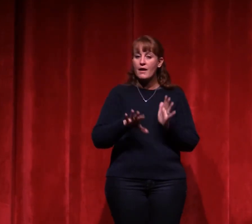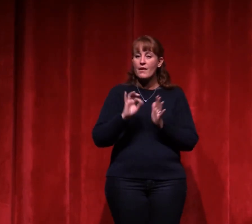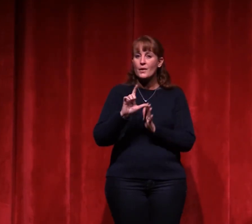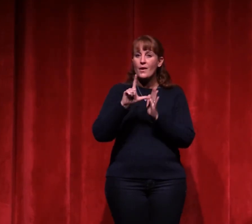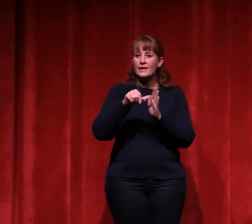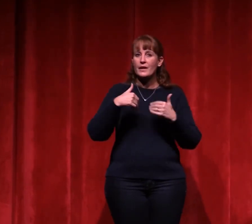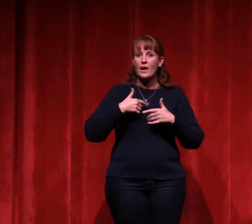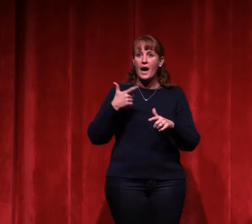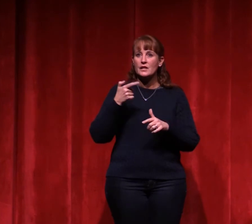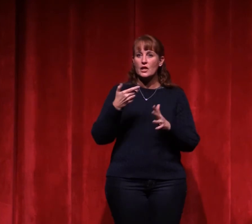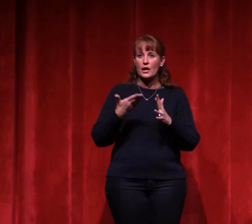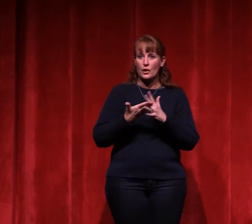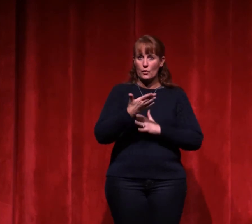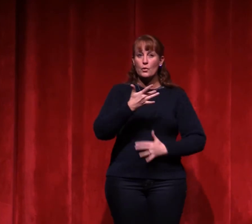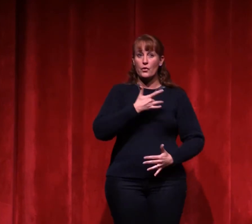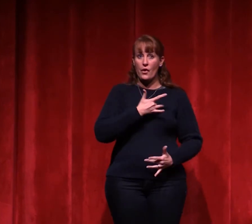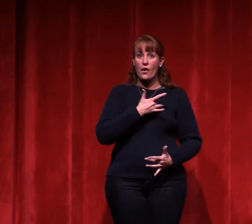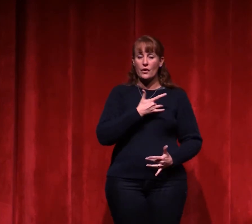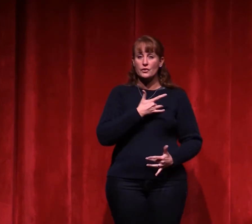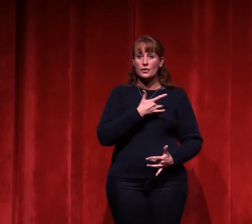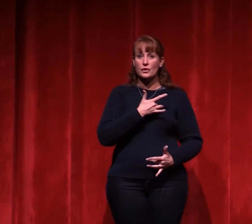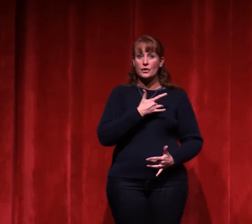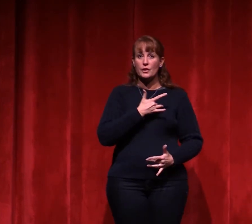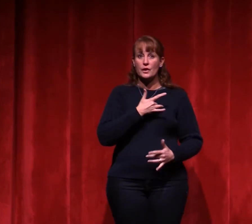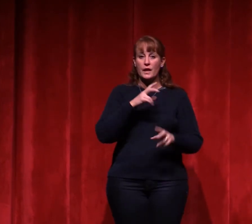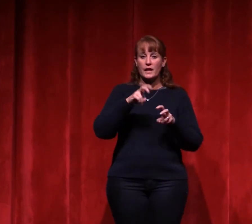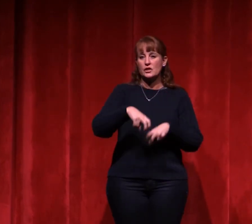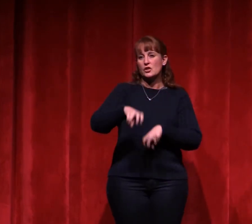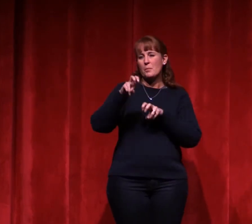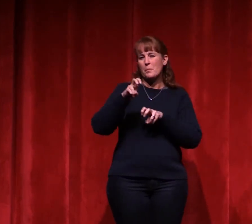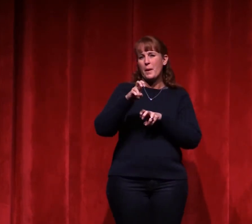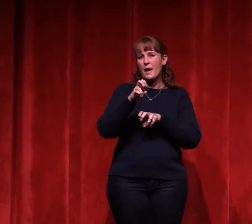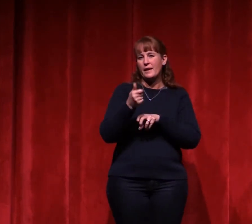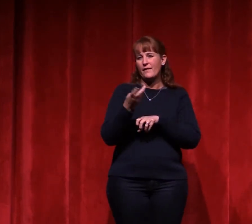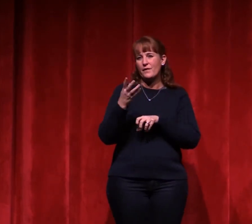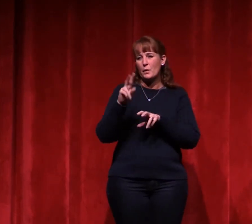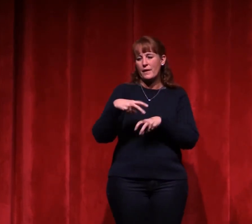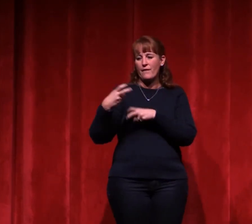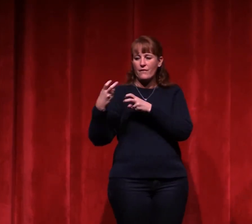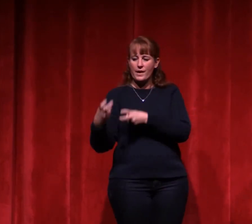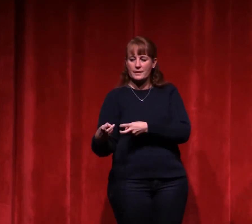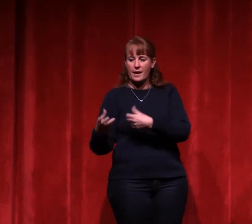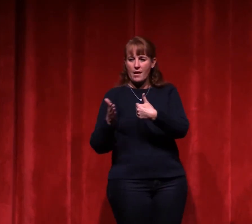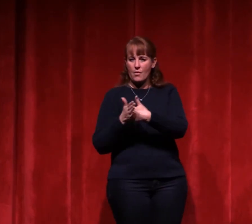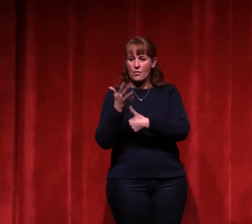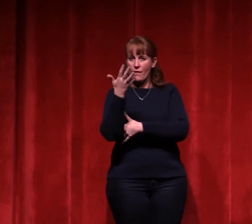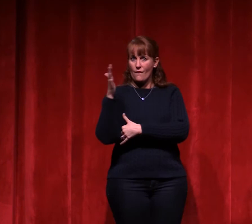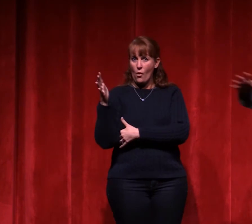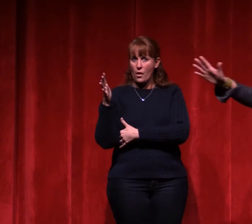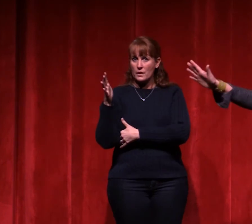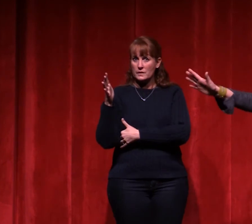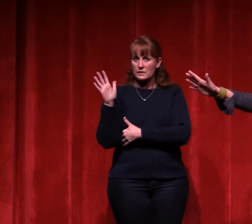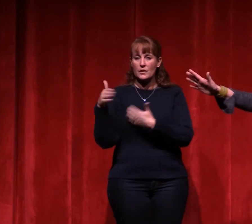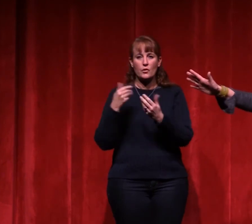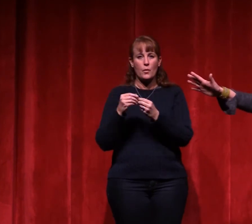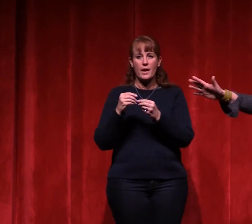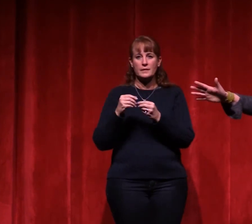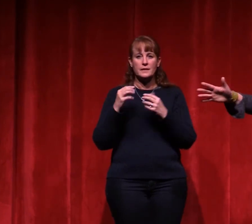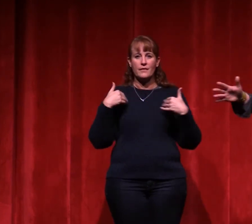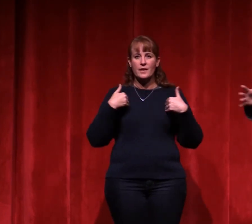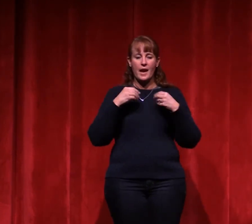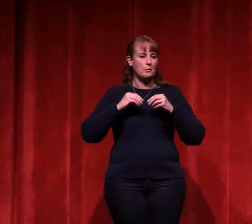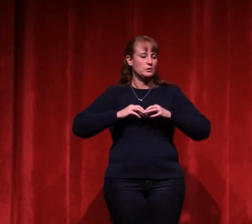later that I had shot it through the heart. It jumped back a few yards and fell down at the edge of the forest. The rest of the herd